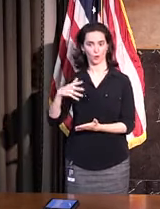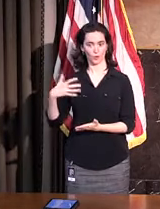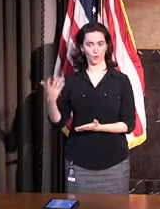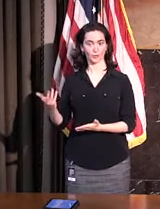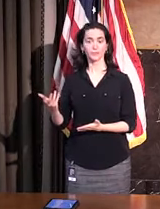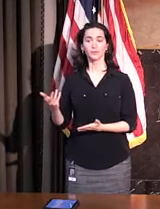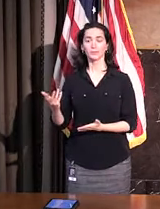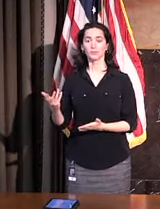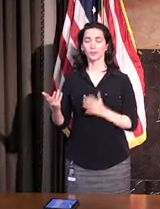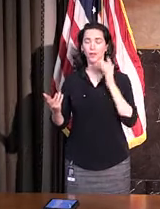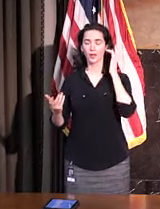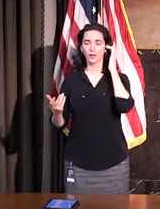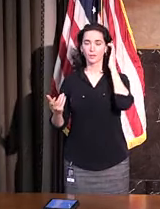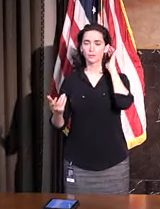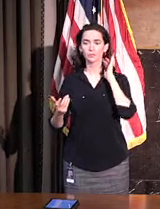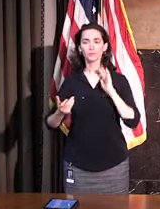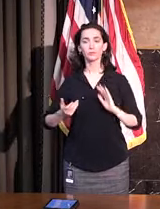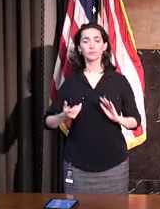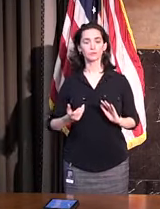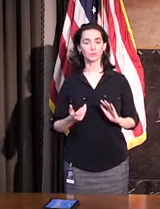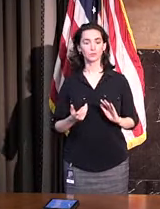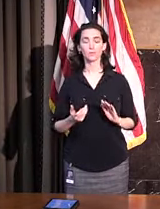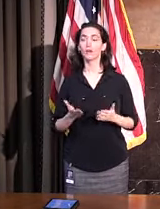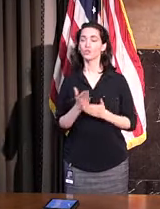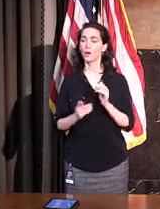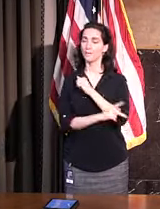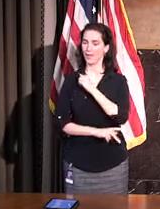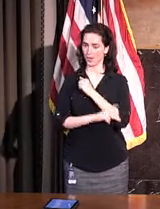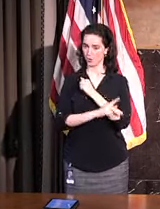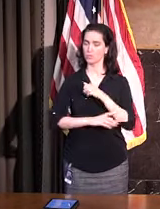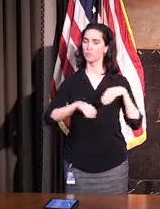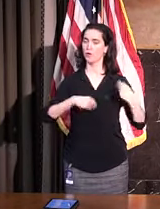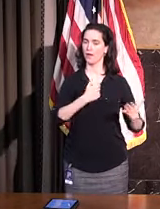has been provided for the following parishes: